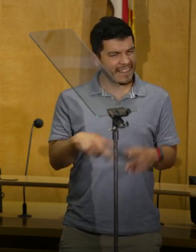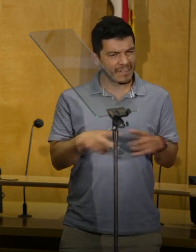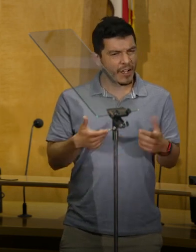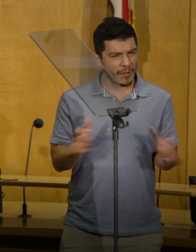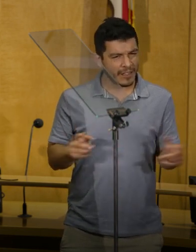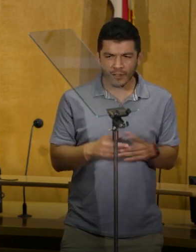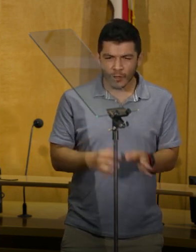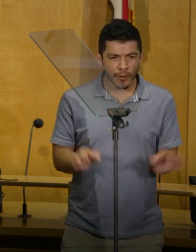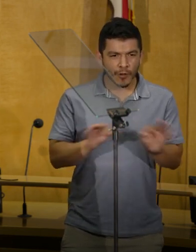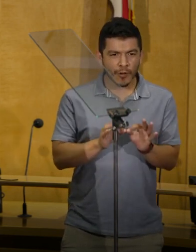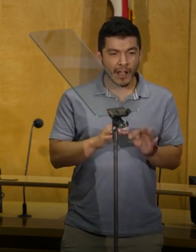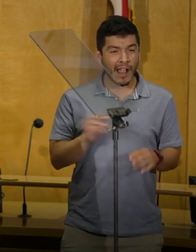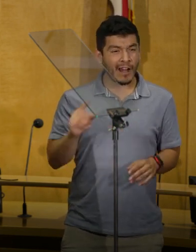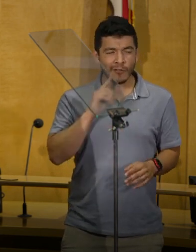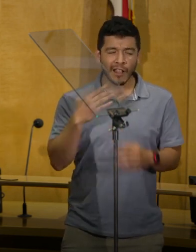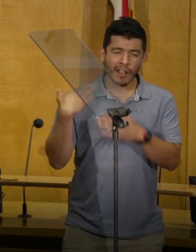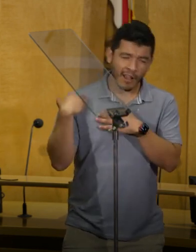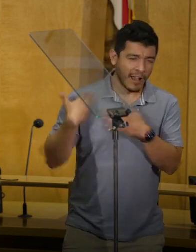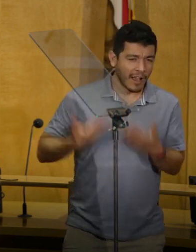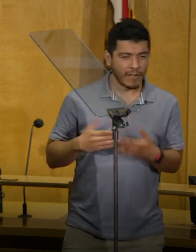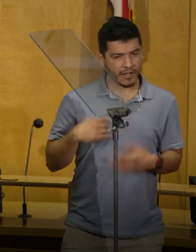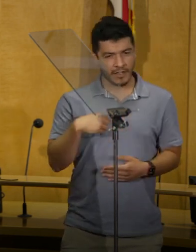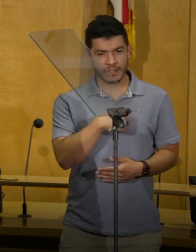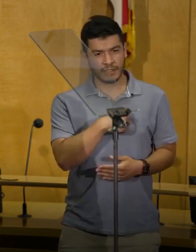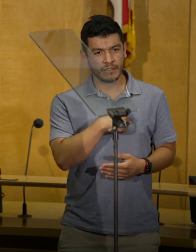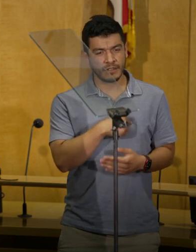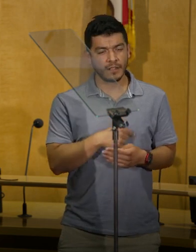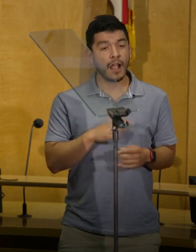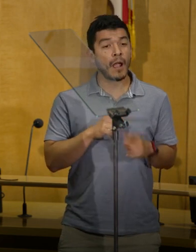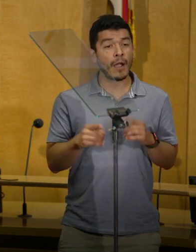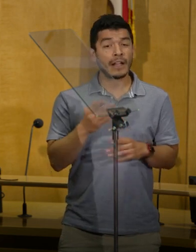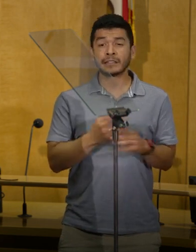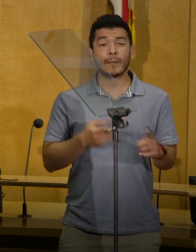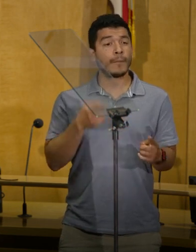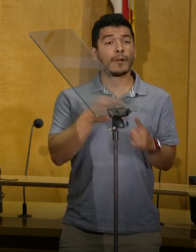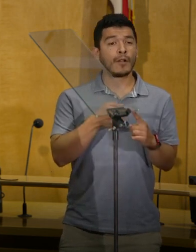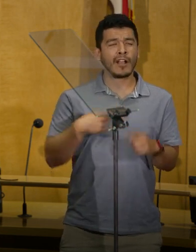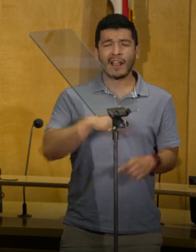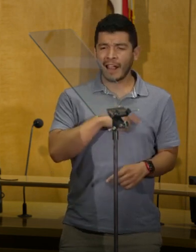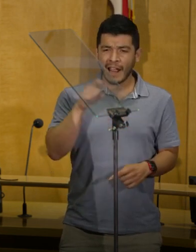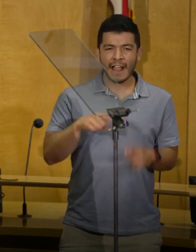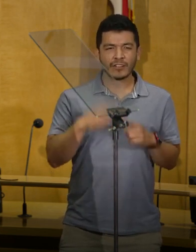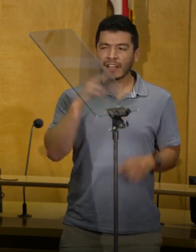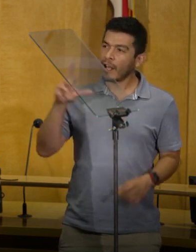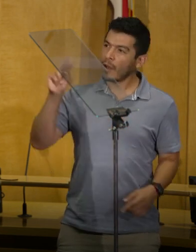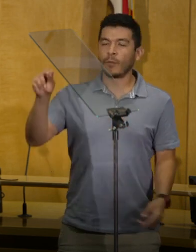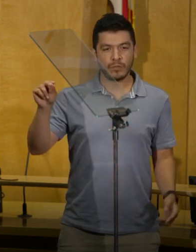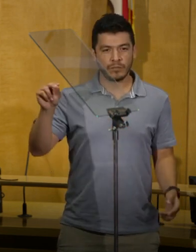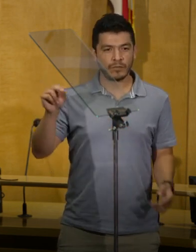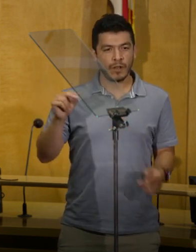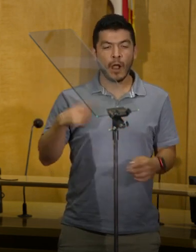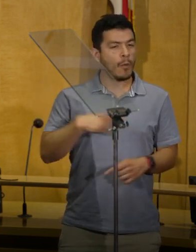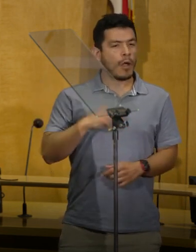deal, and it weighed heavy on us. But at some point, you have to say, no,